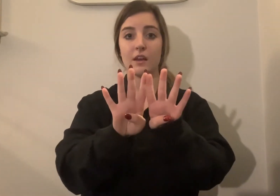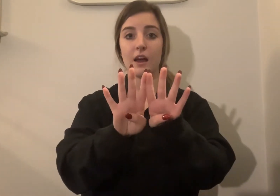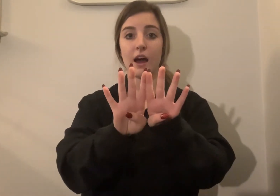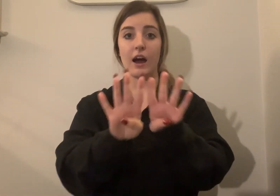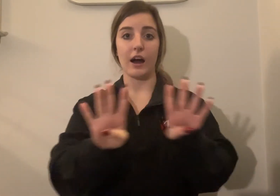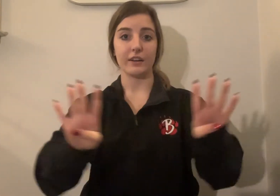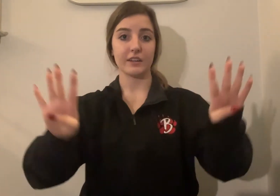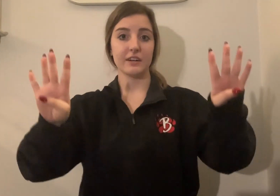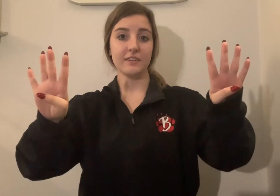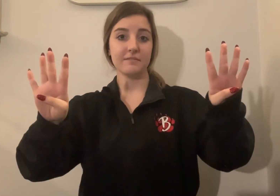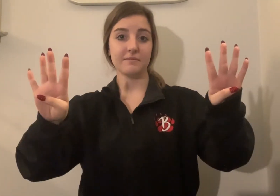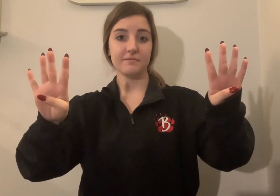Hanukkah.